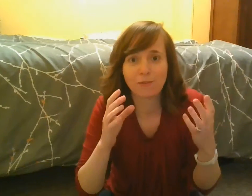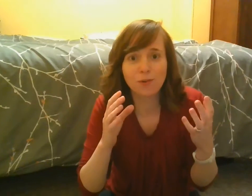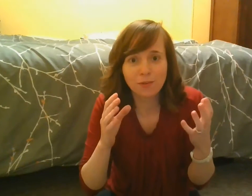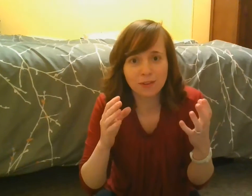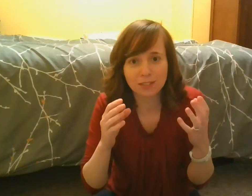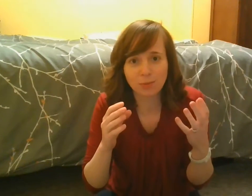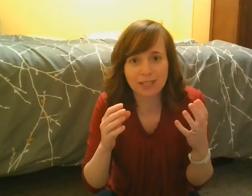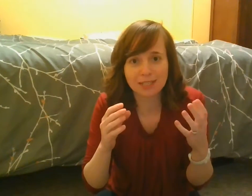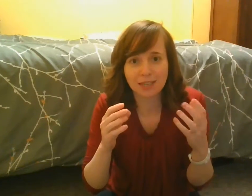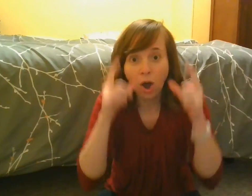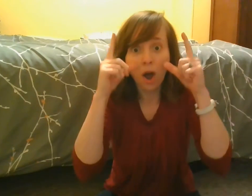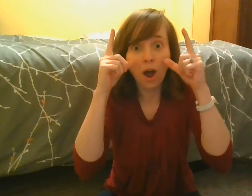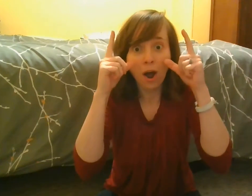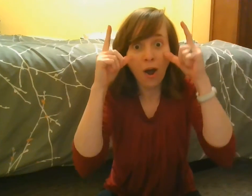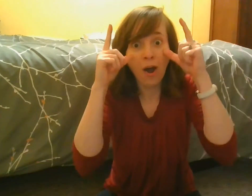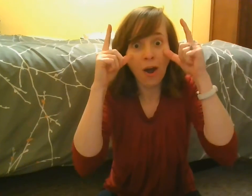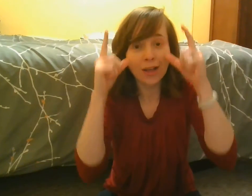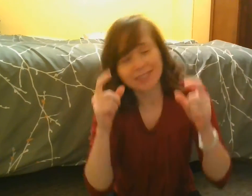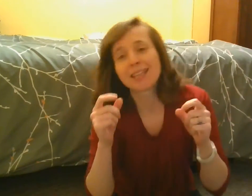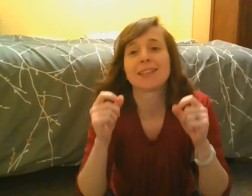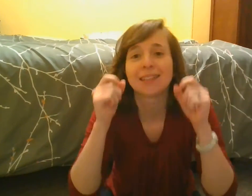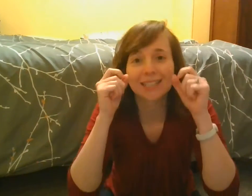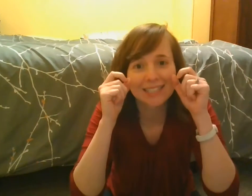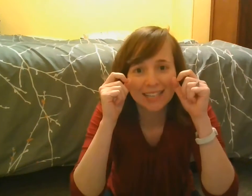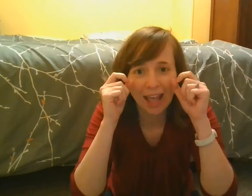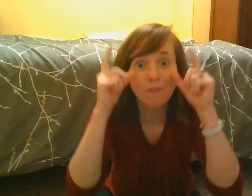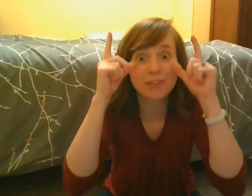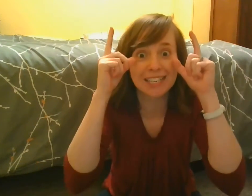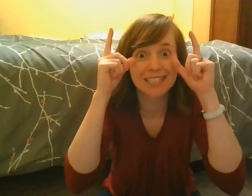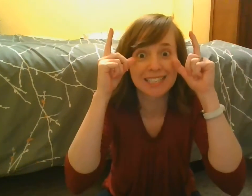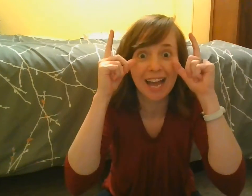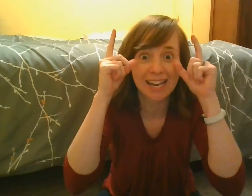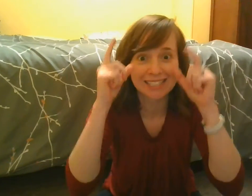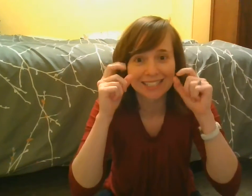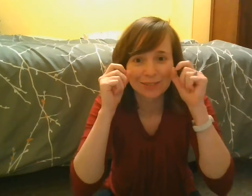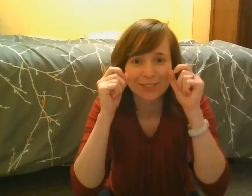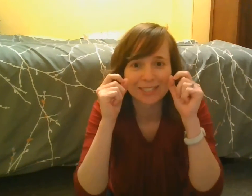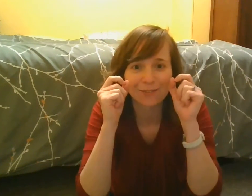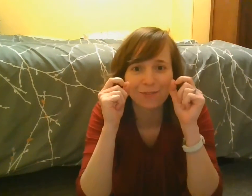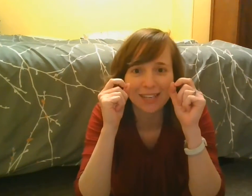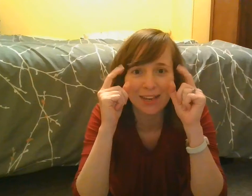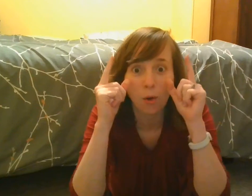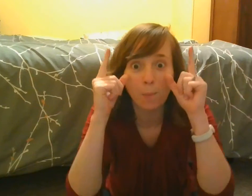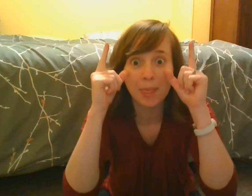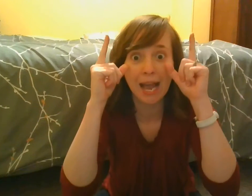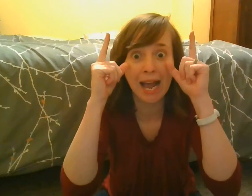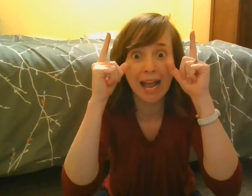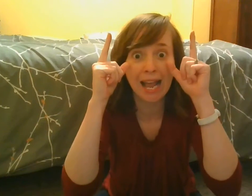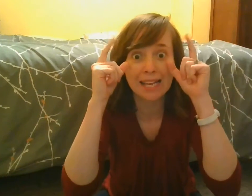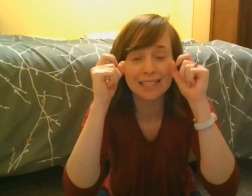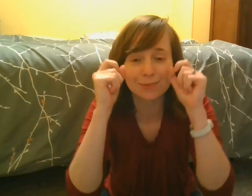you feel a surprise like, oh, like that's just kind of emphasizing the eyes. So it's just flicking open the eyes with